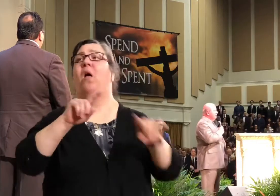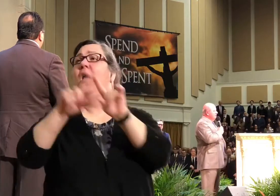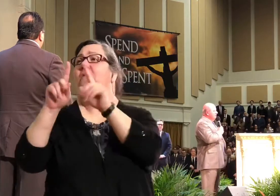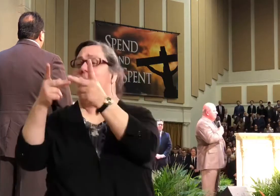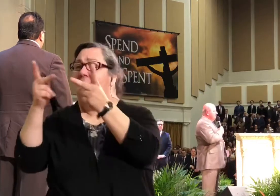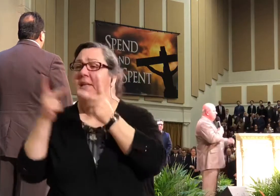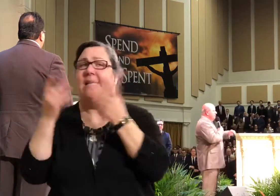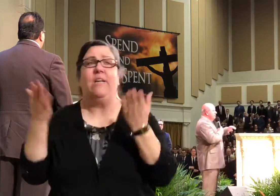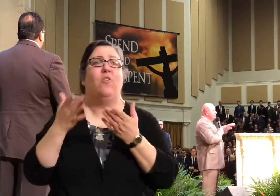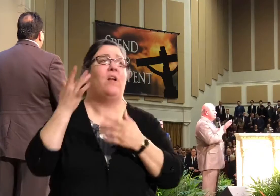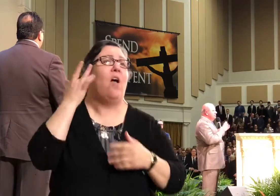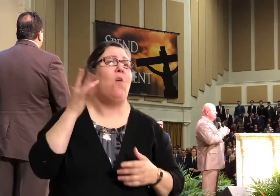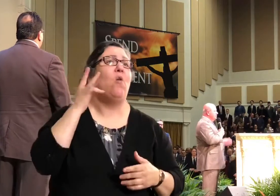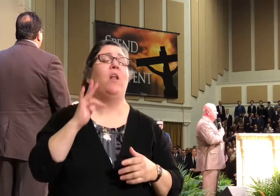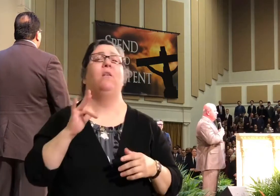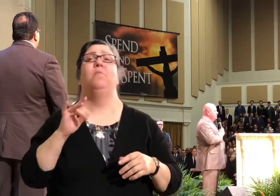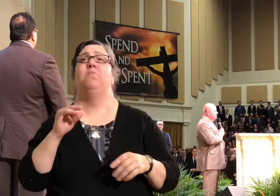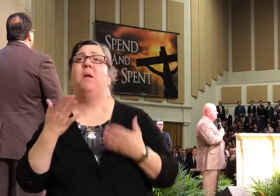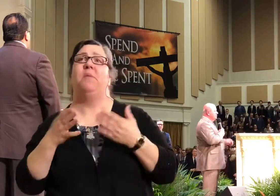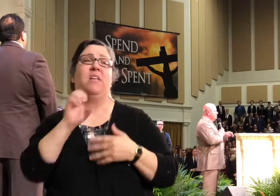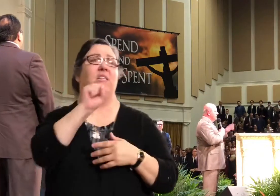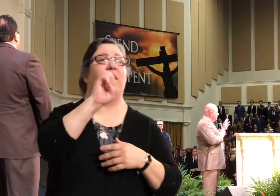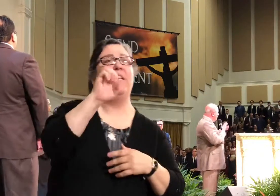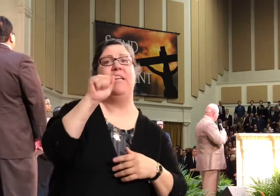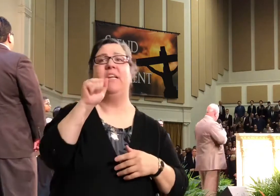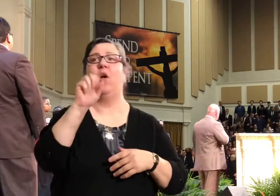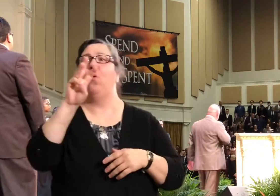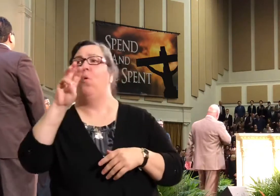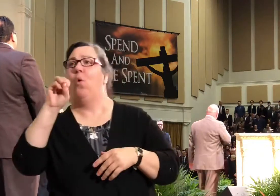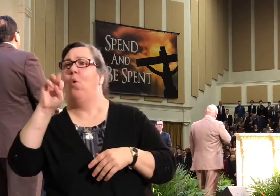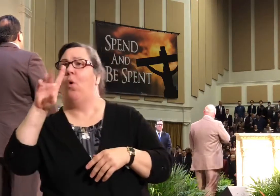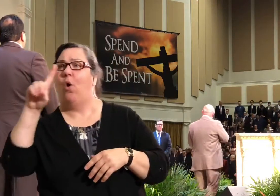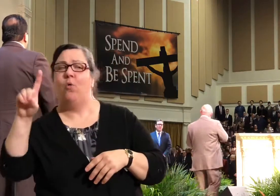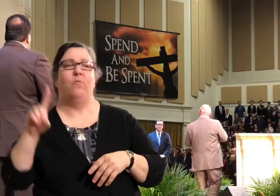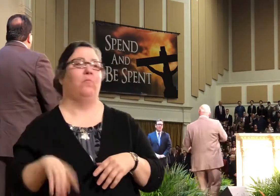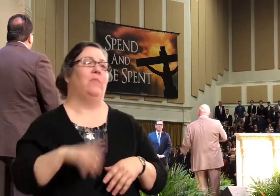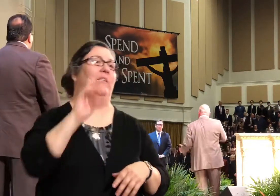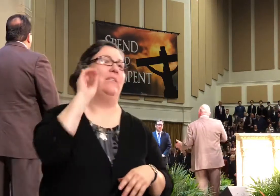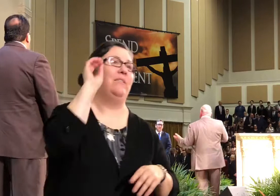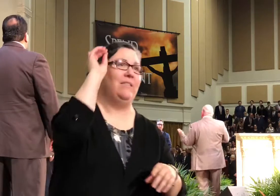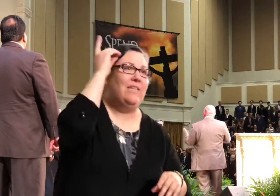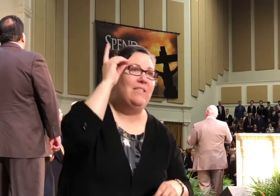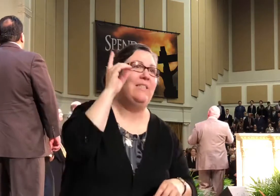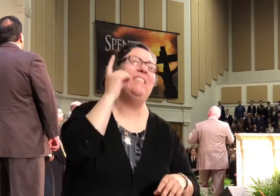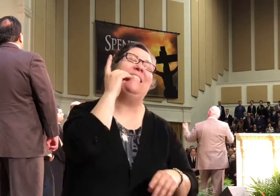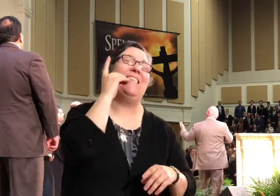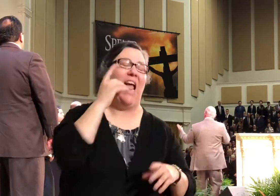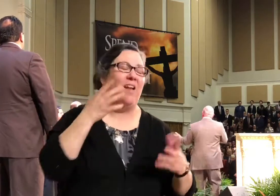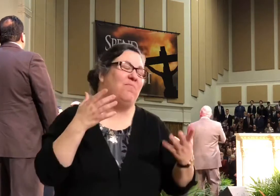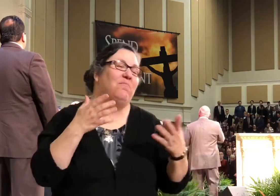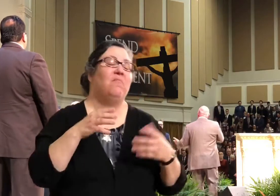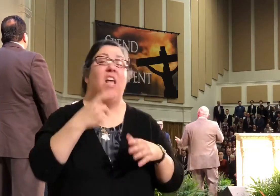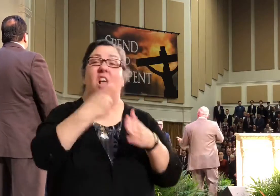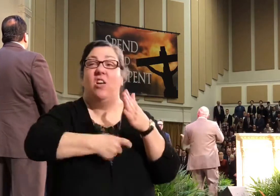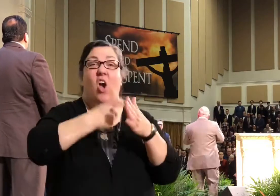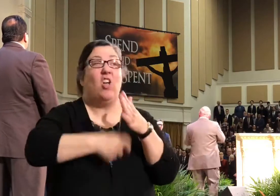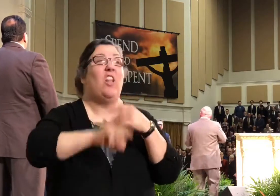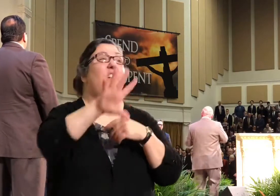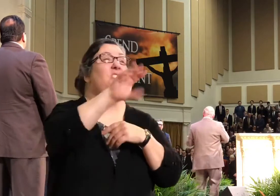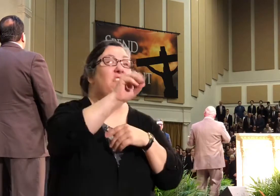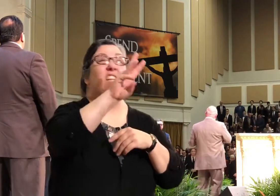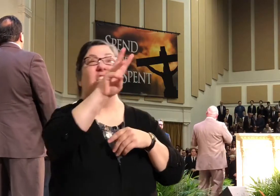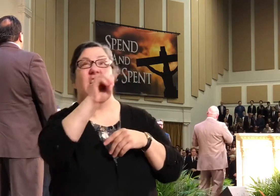California, you go to SeaWorld or Legoland or Disneyland, some of these places, it's $50, $60, $70 a